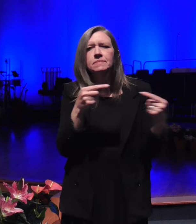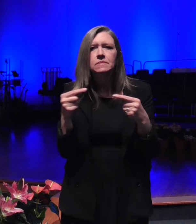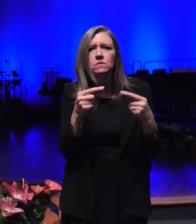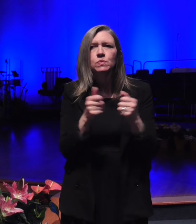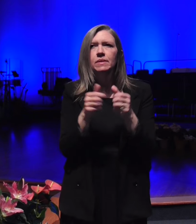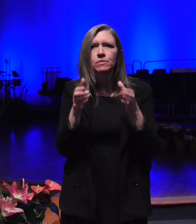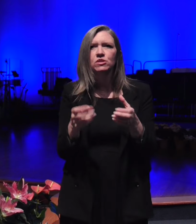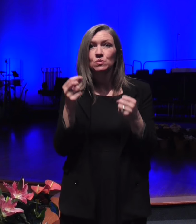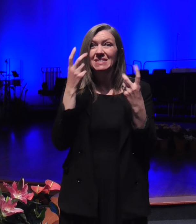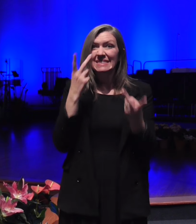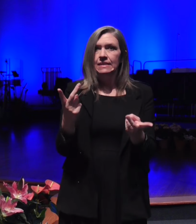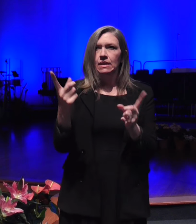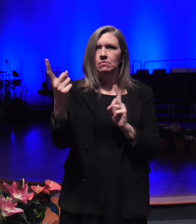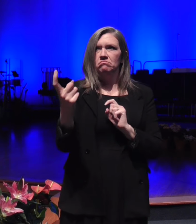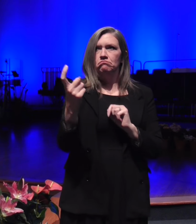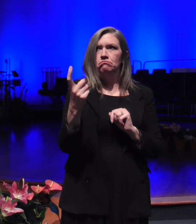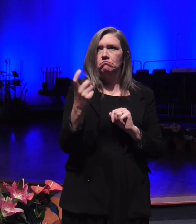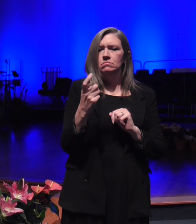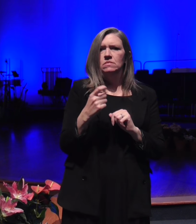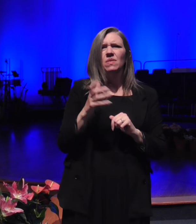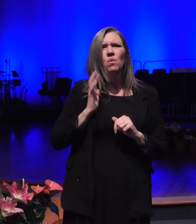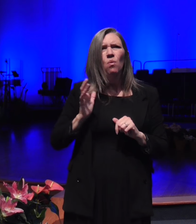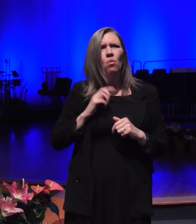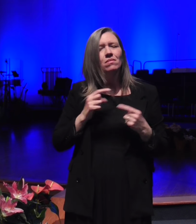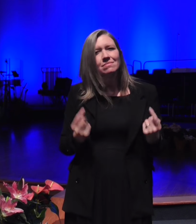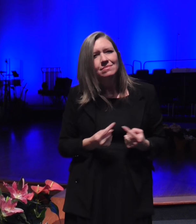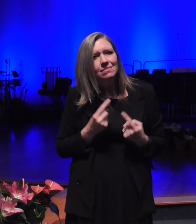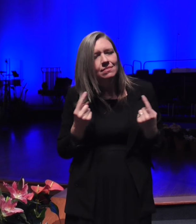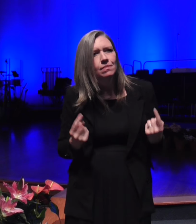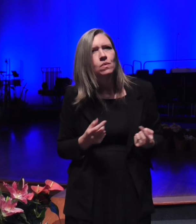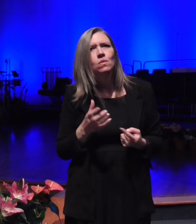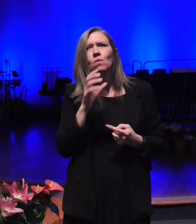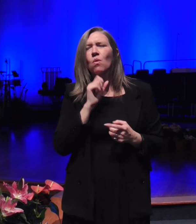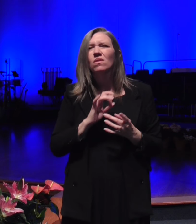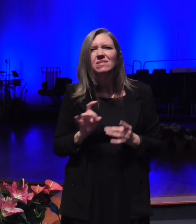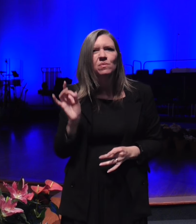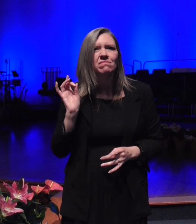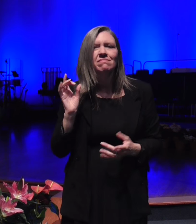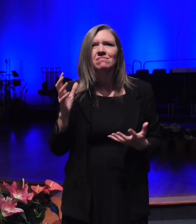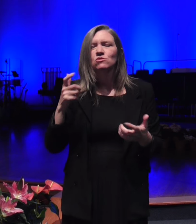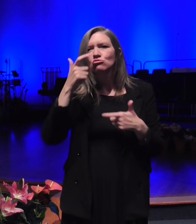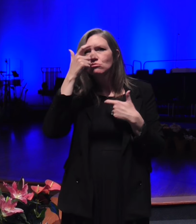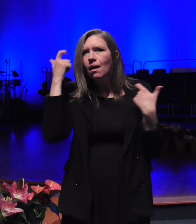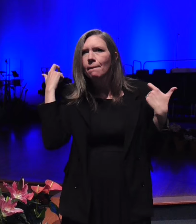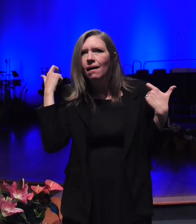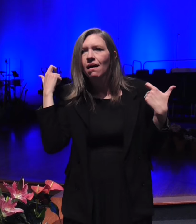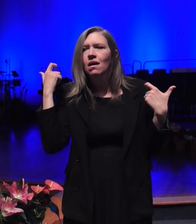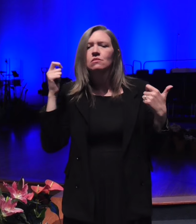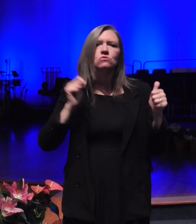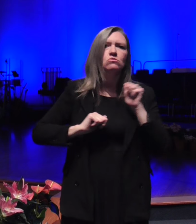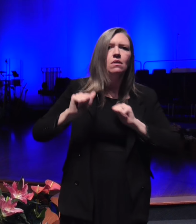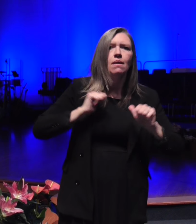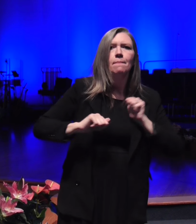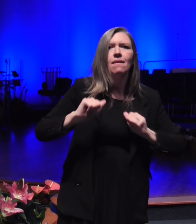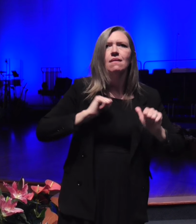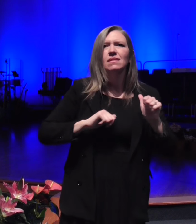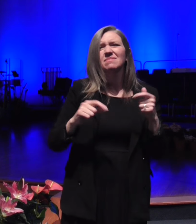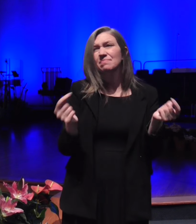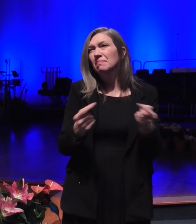towards you? Those old haunts and hurts, the traumas, the drama,